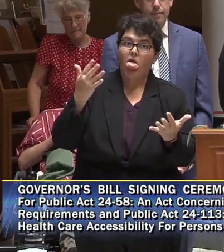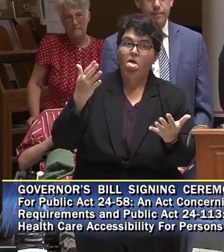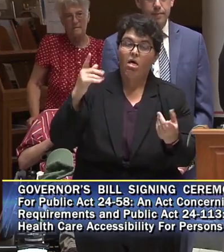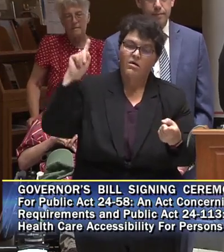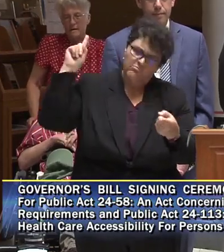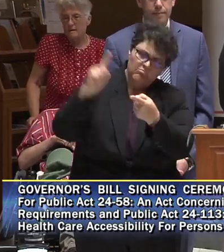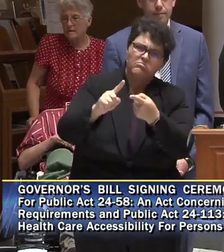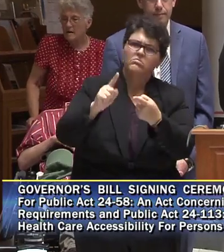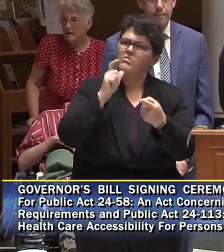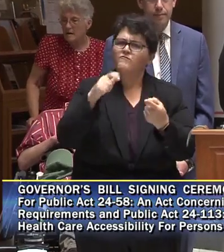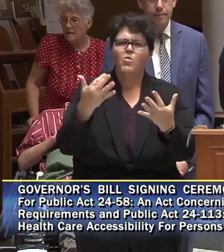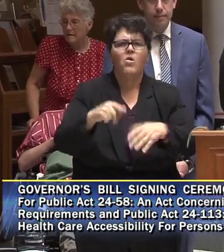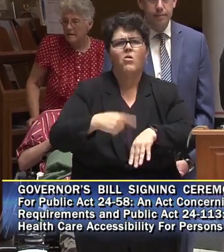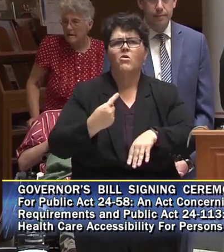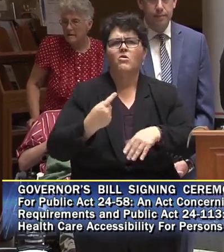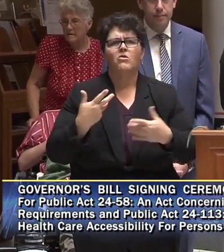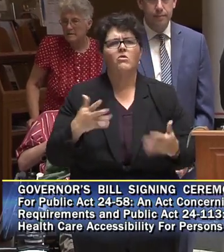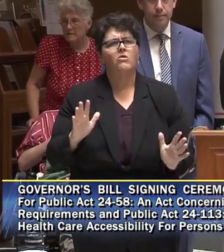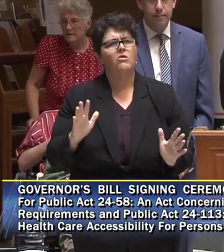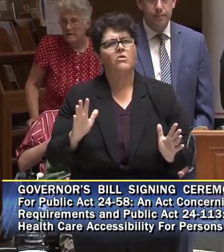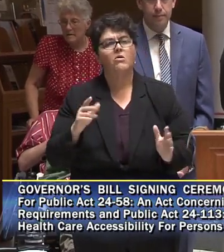is unacceptable